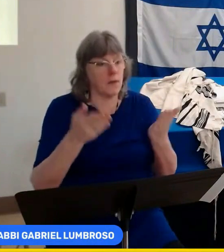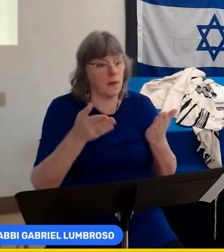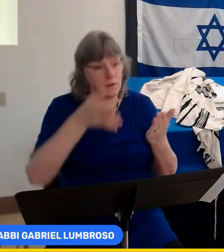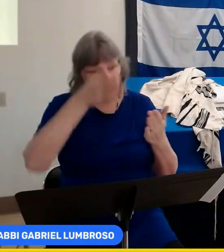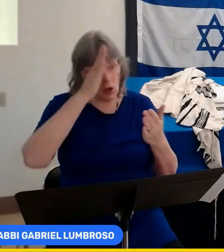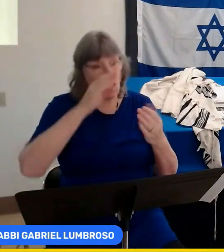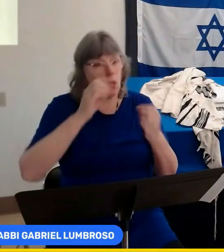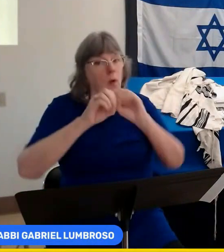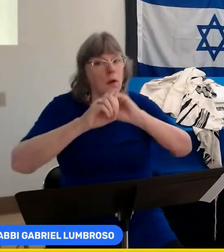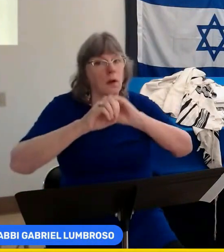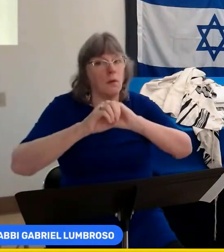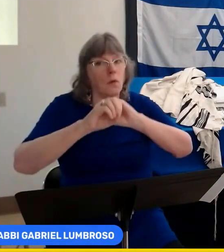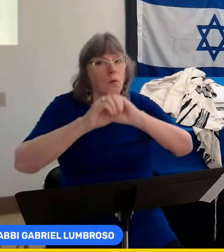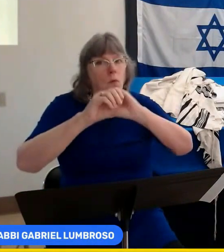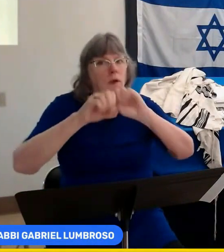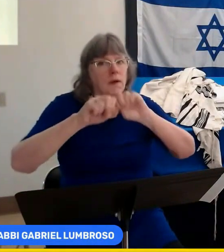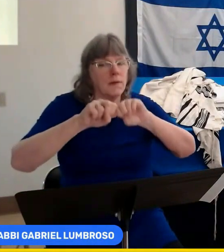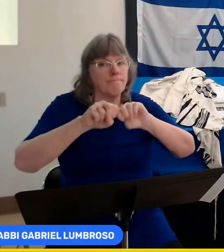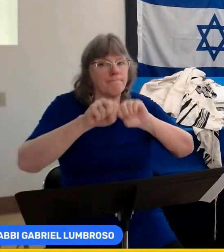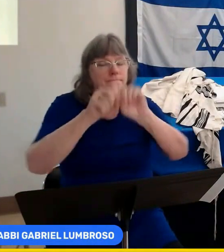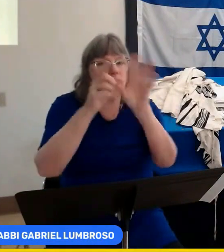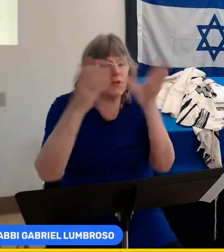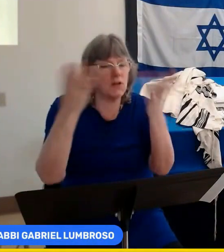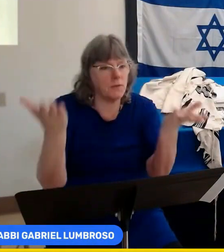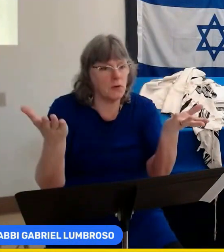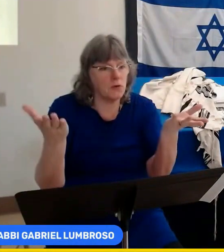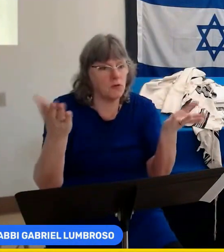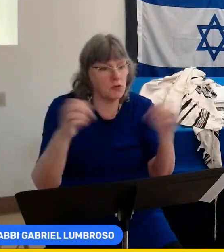God would divulge later.